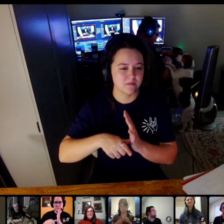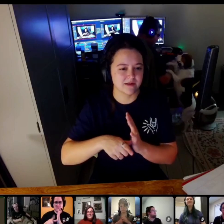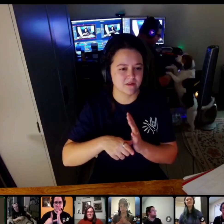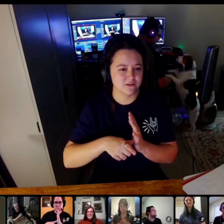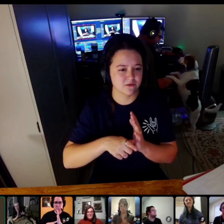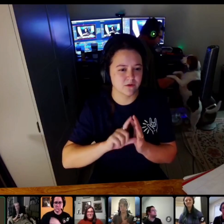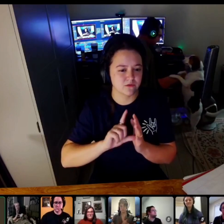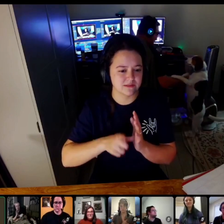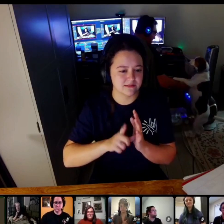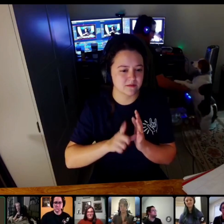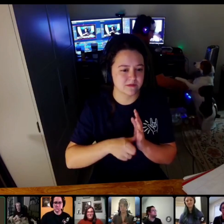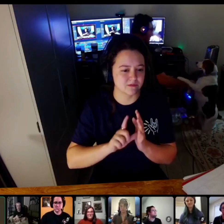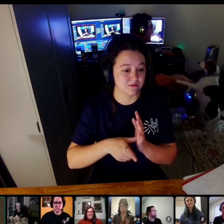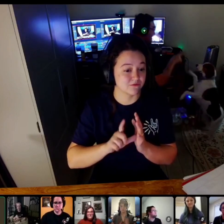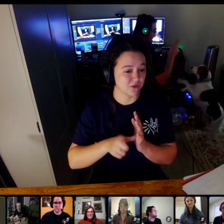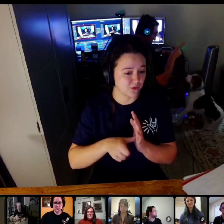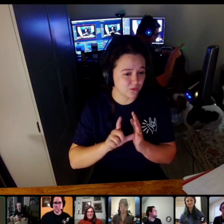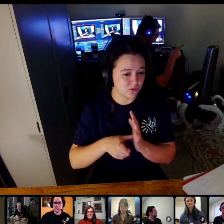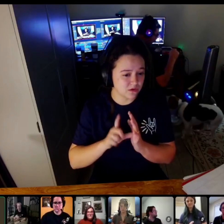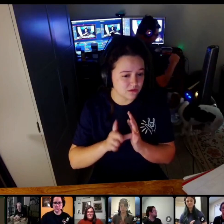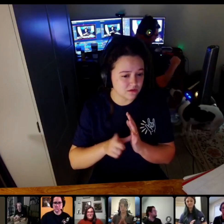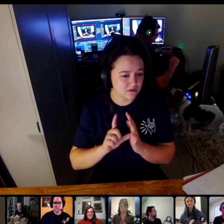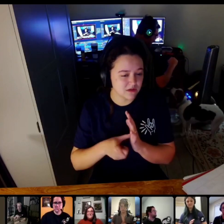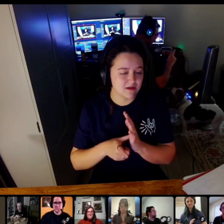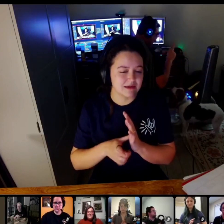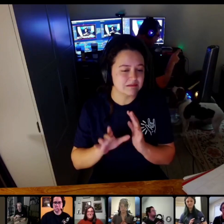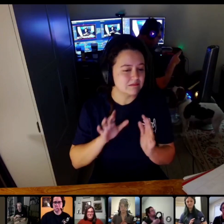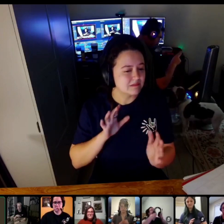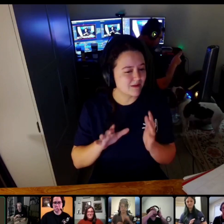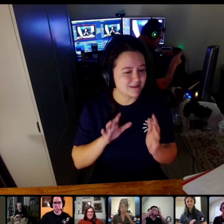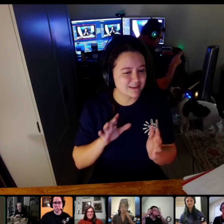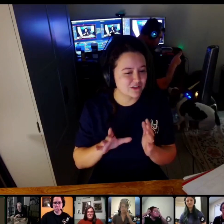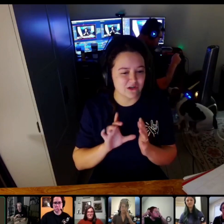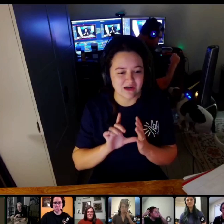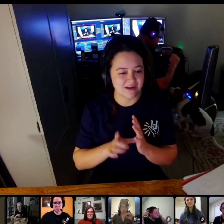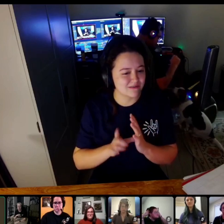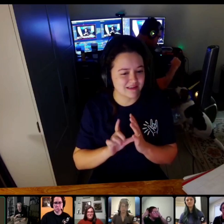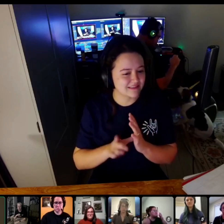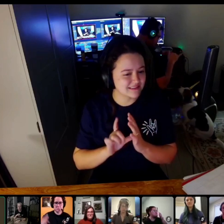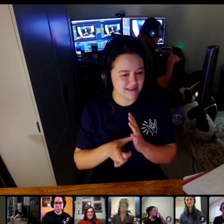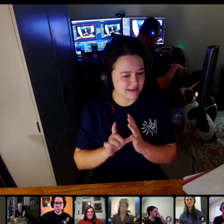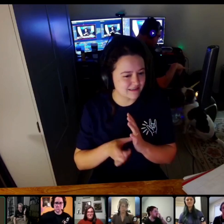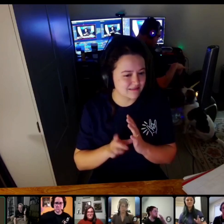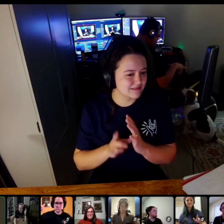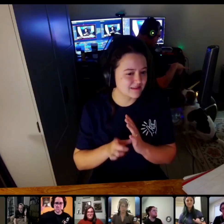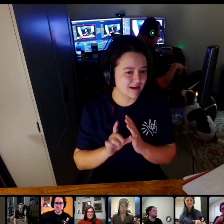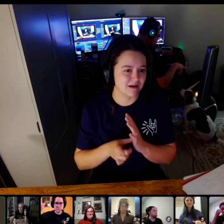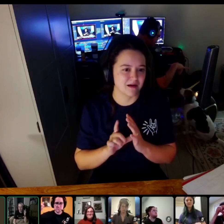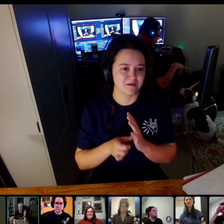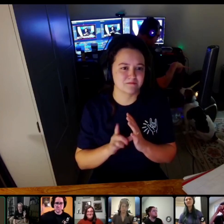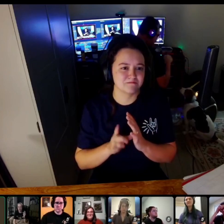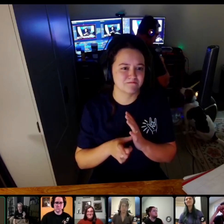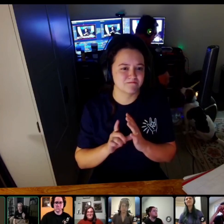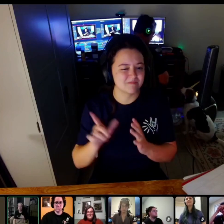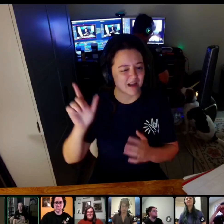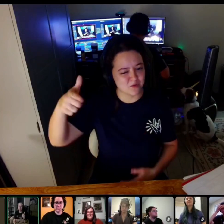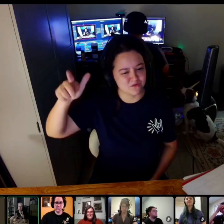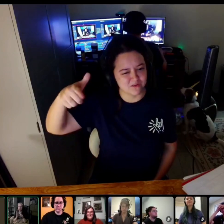I also know this to be review. Not really sure. I don't like this sign. I was I taught prefer later, but